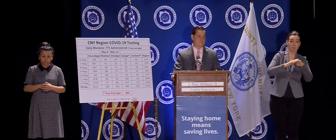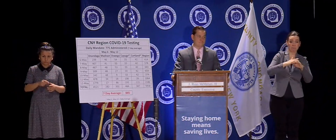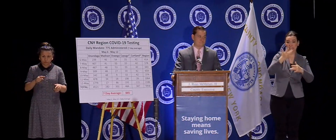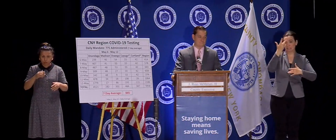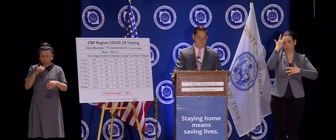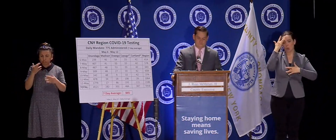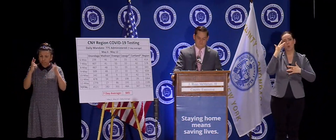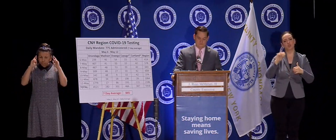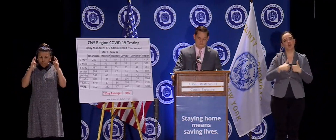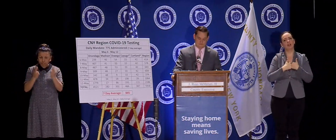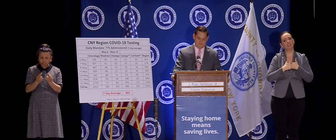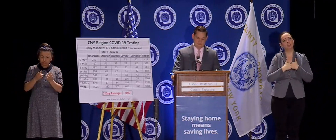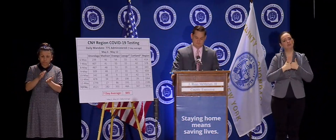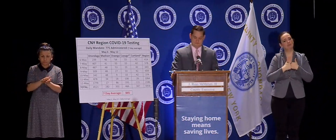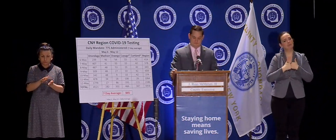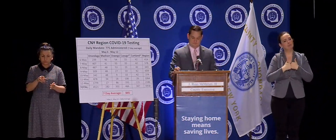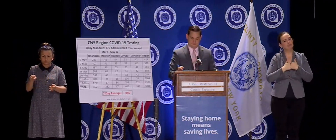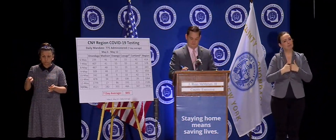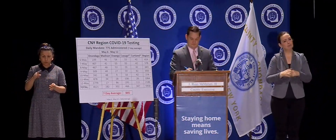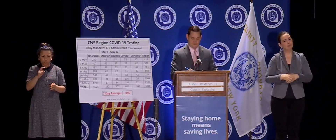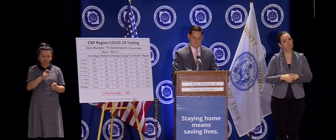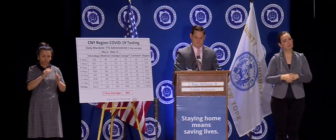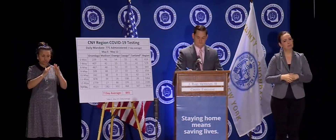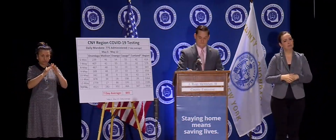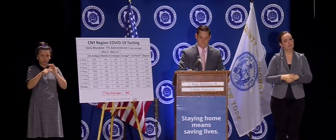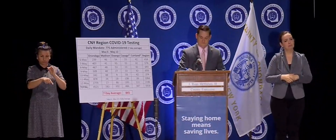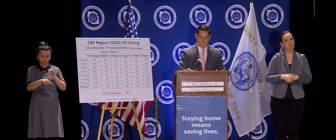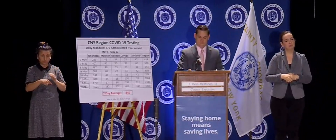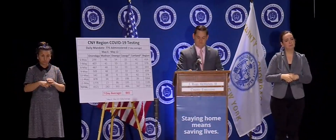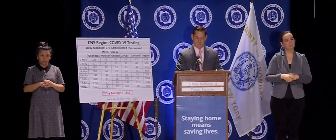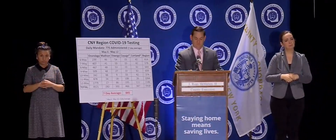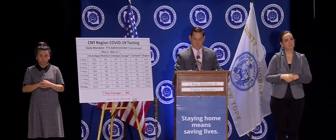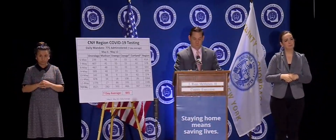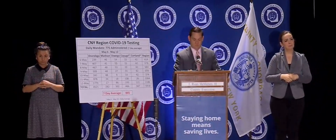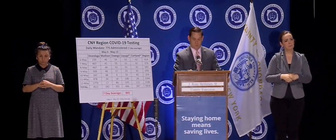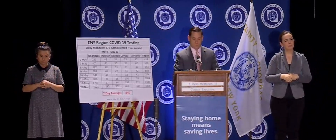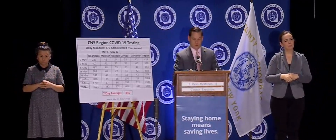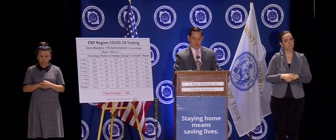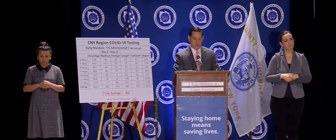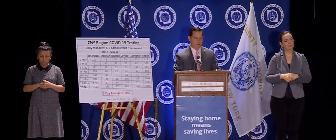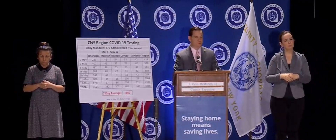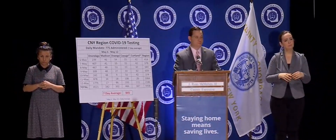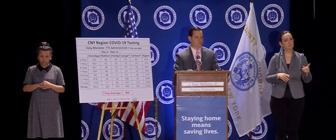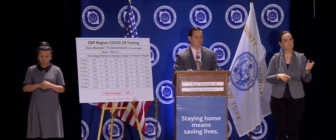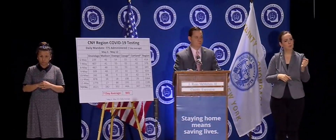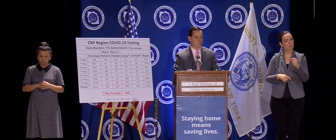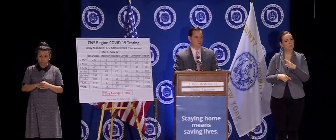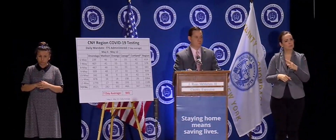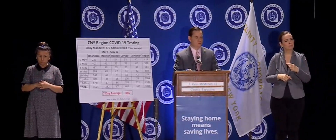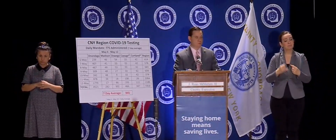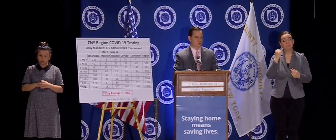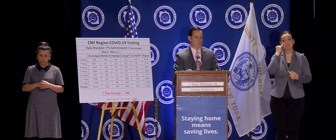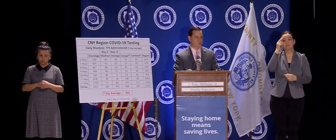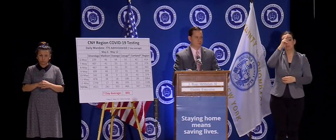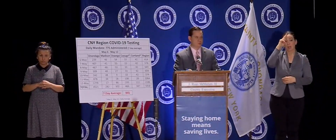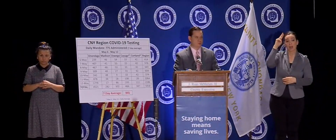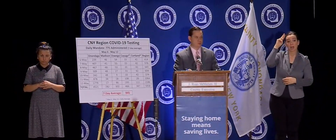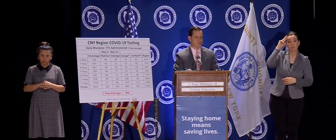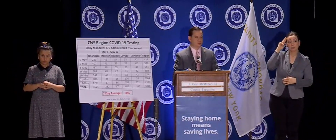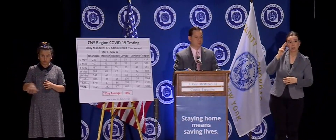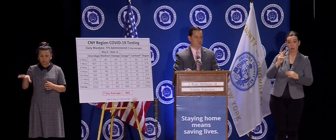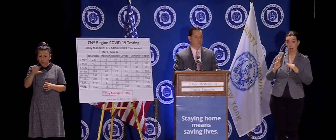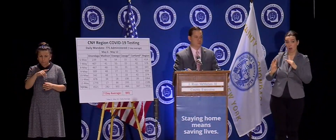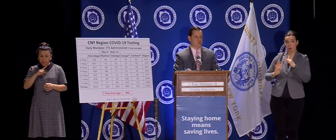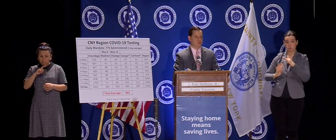if something happens, the hospitalization rate, if for any reason we suddenly